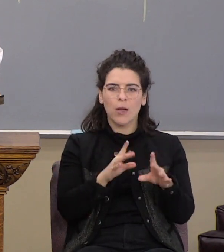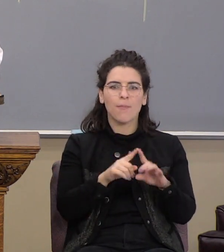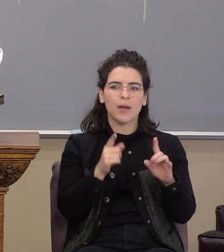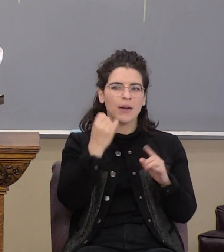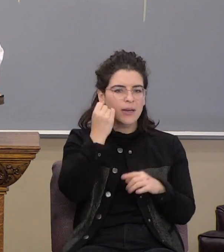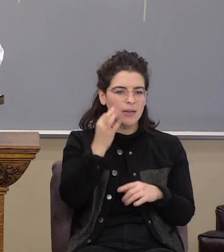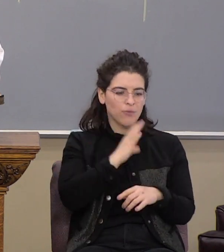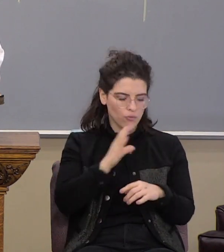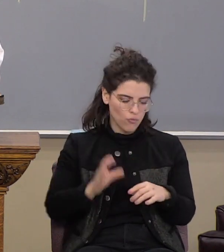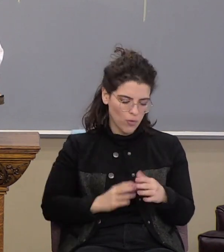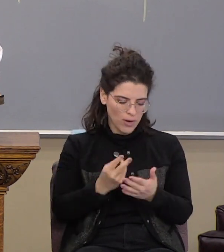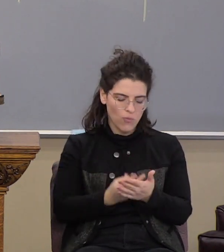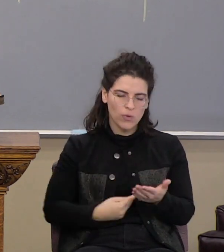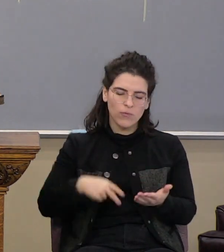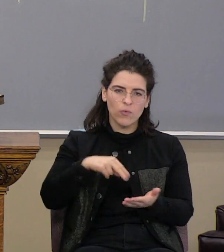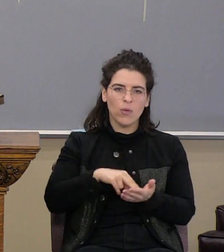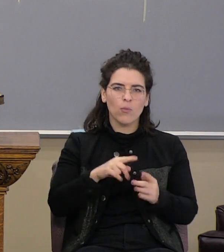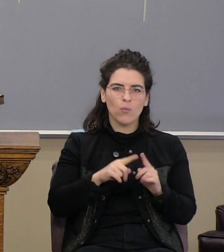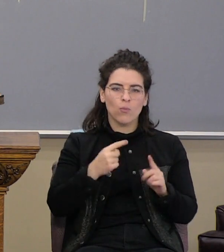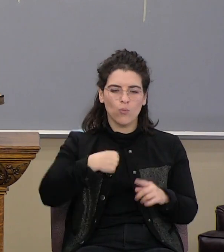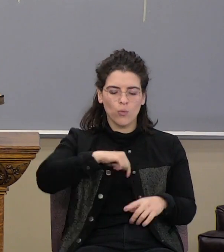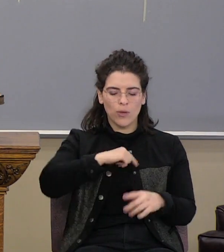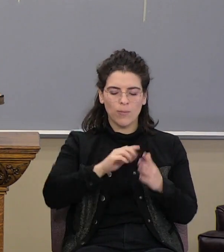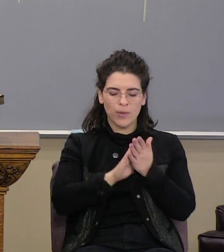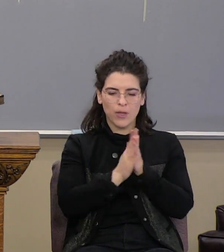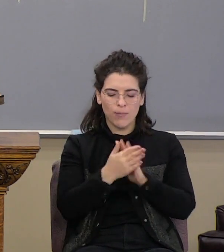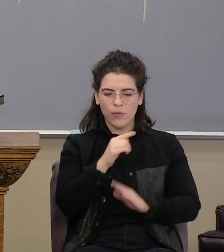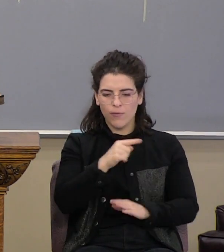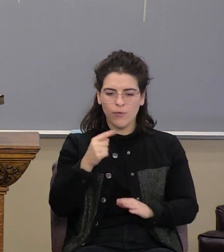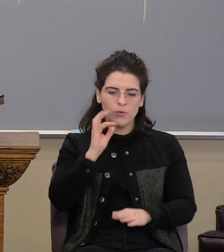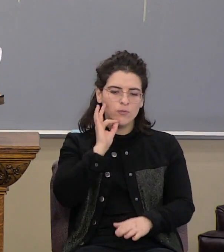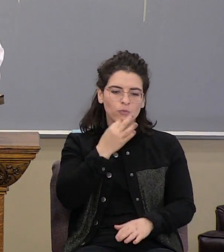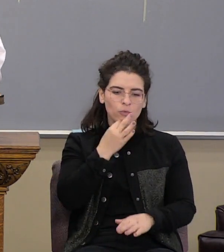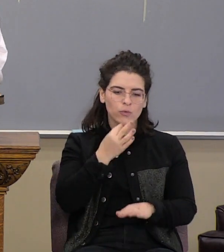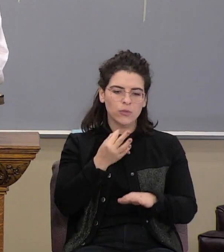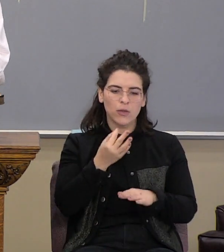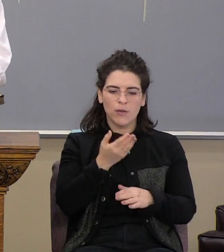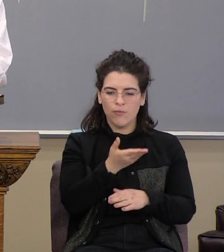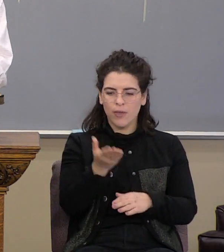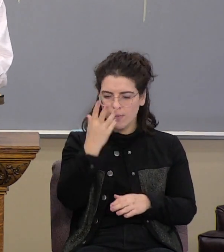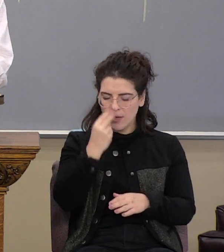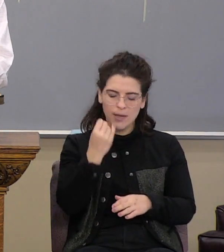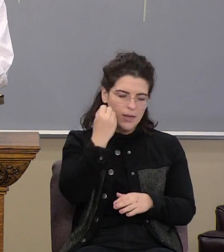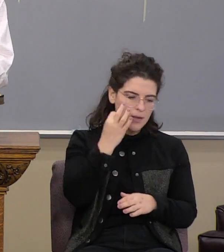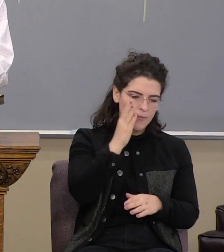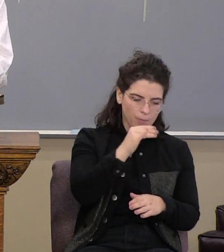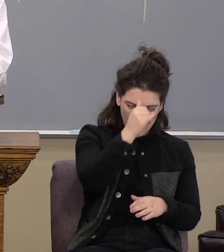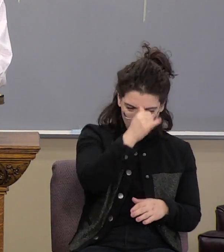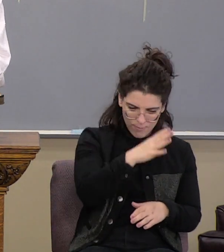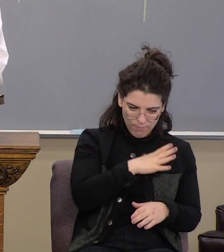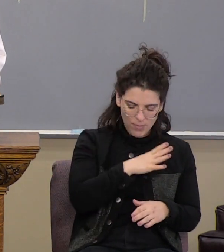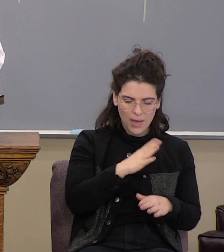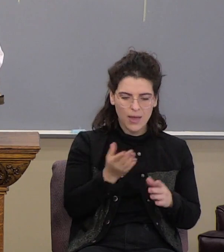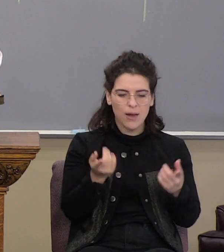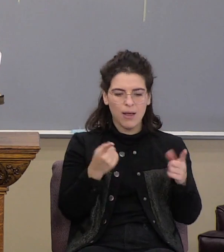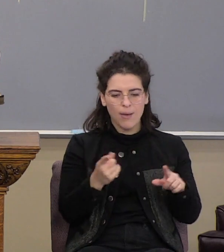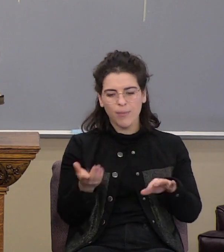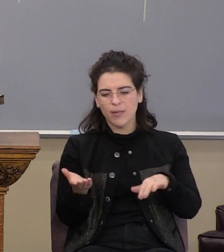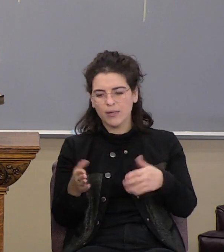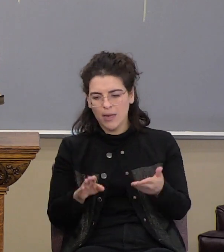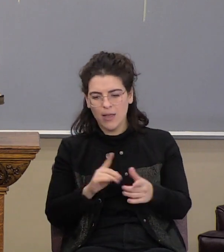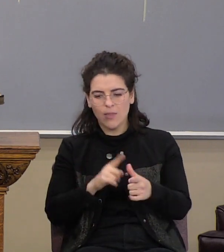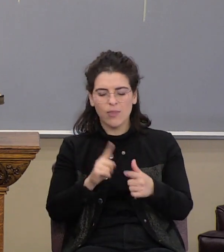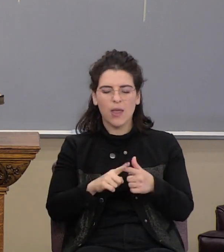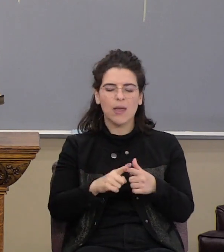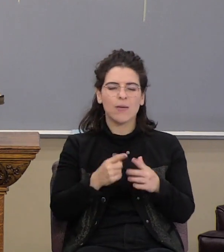them that slept. For since by man came death, by man came also the resurrection of the dead. For as in Adam all